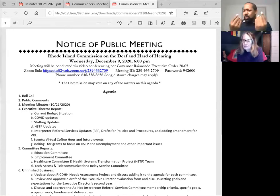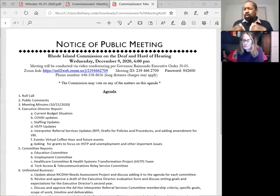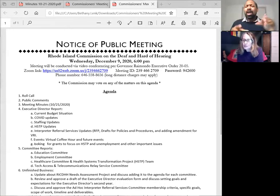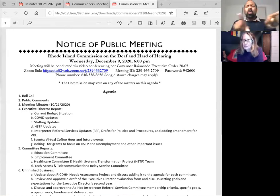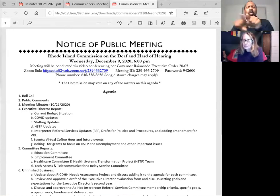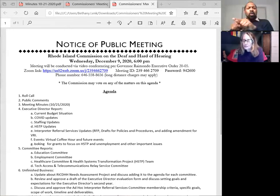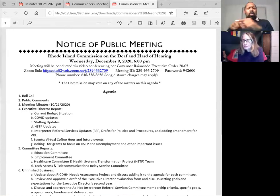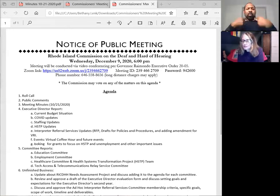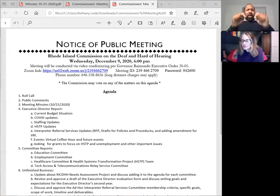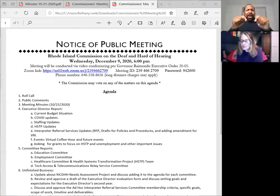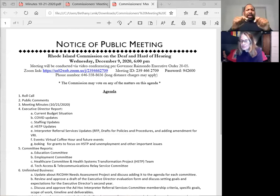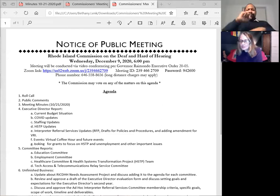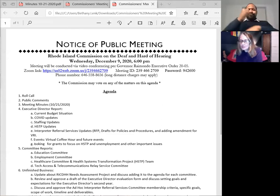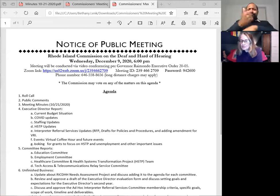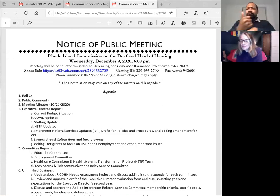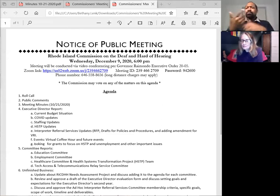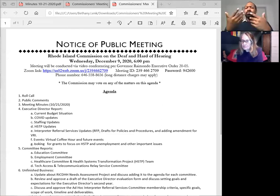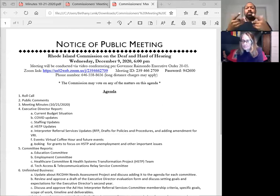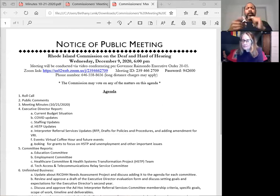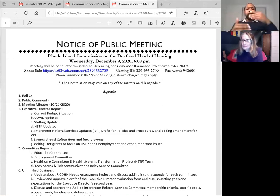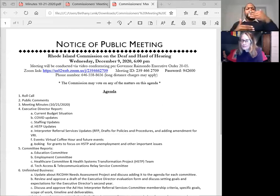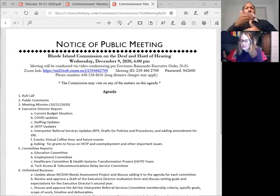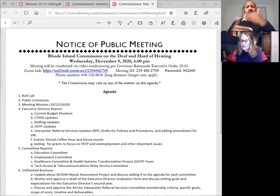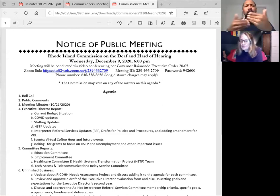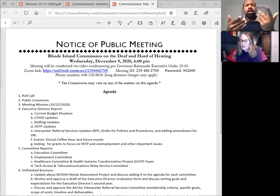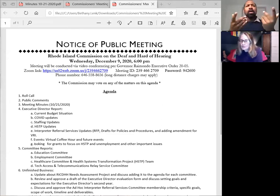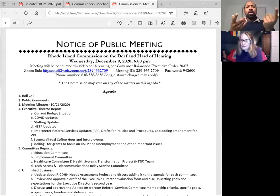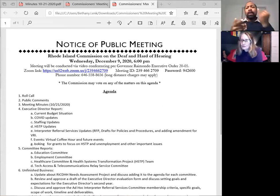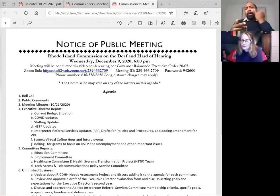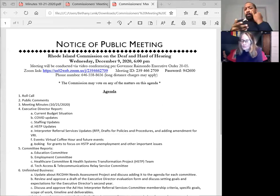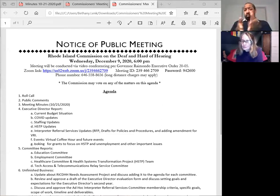to avoid the confusion that we've been dealing with.